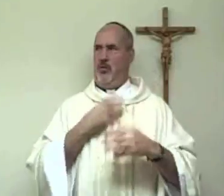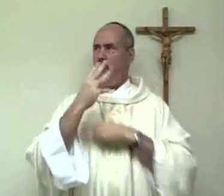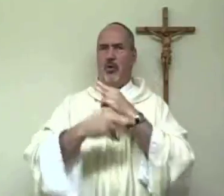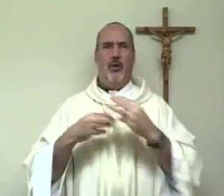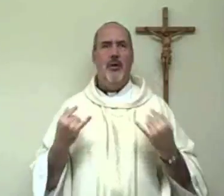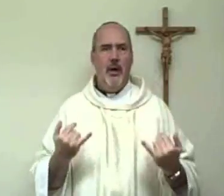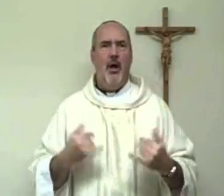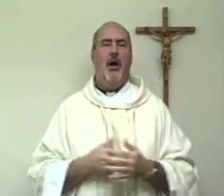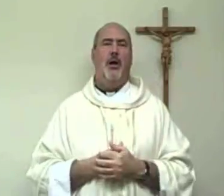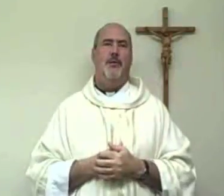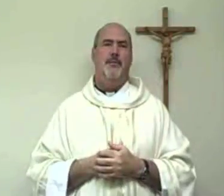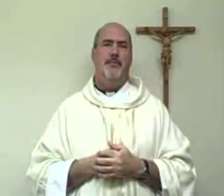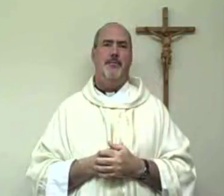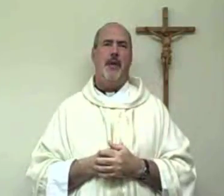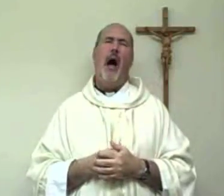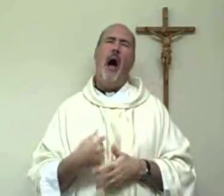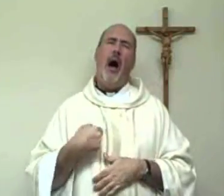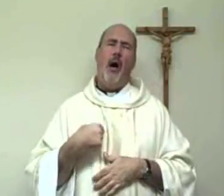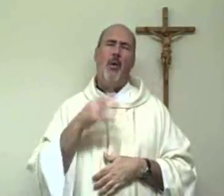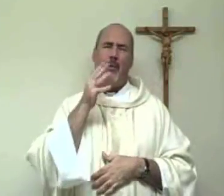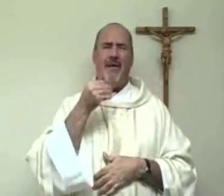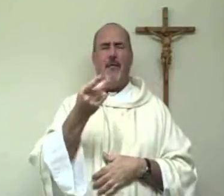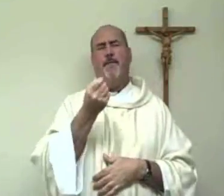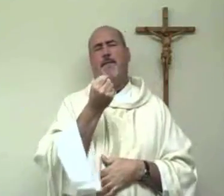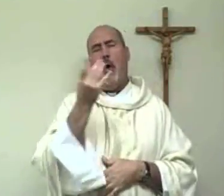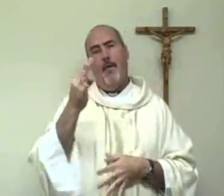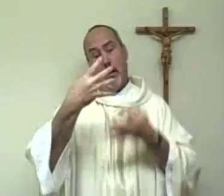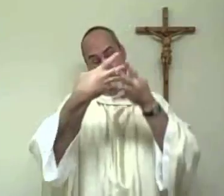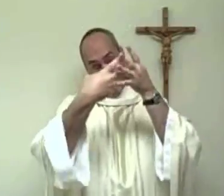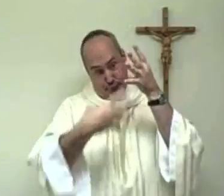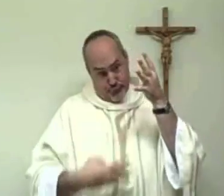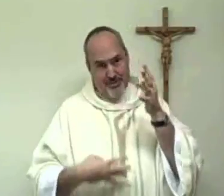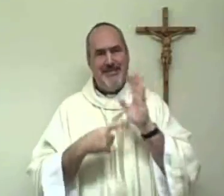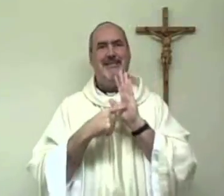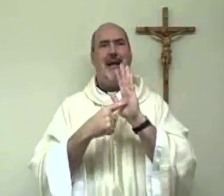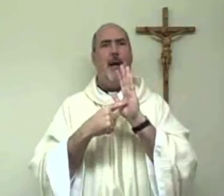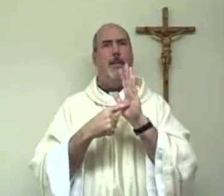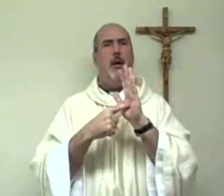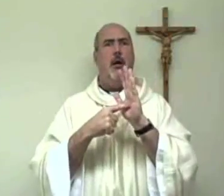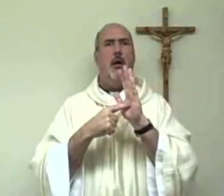their bonds given the challenges they're facing in today's world.